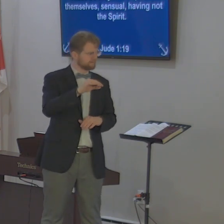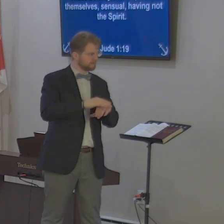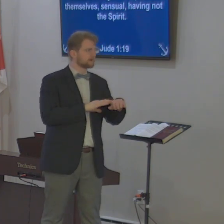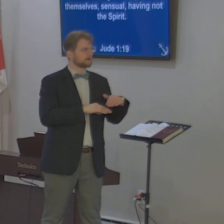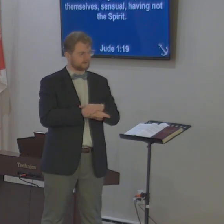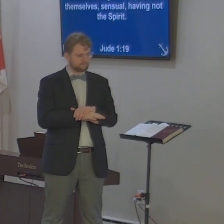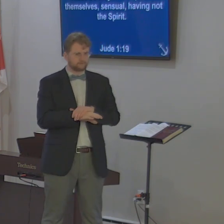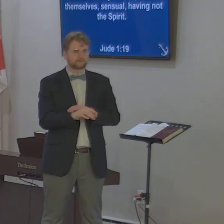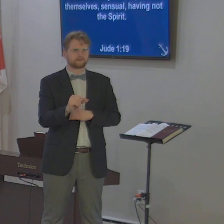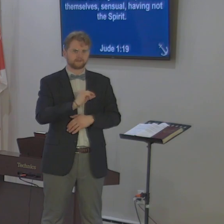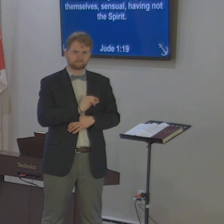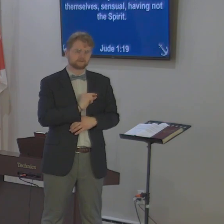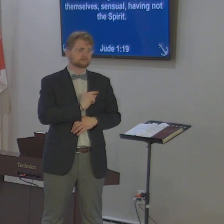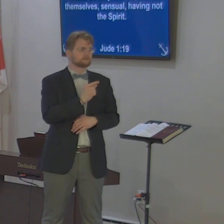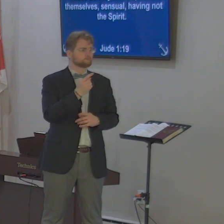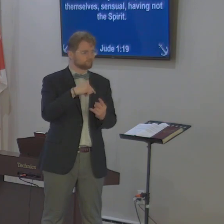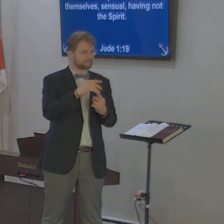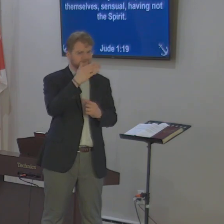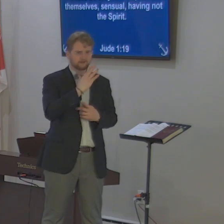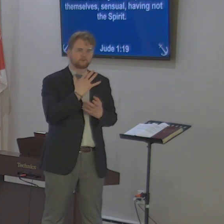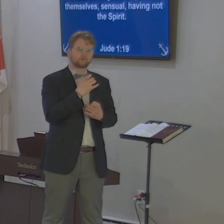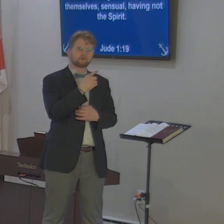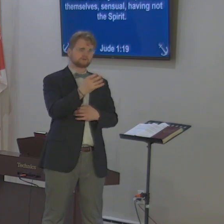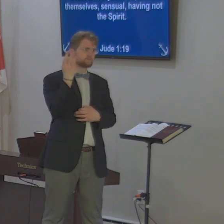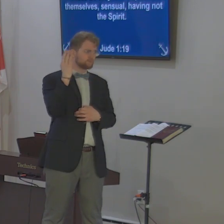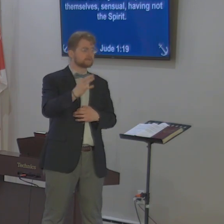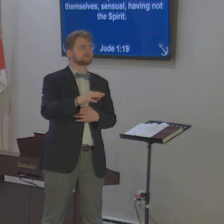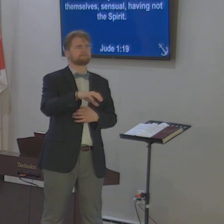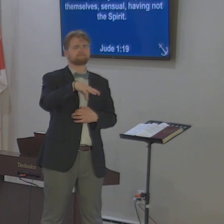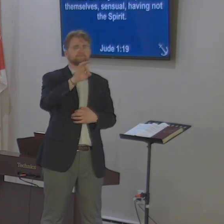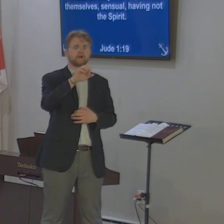in the conviction when God wants you to preach. Go back to Acts chapter 9.